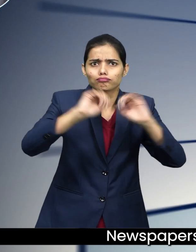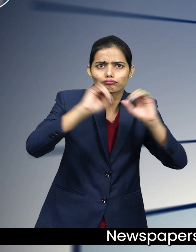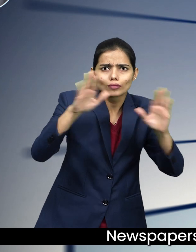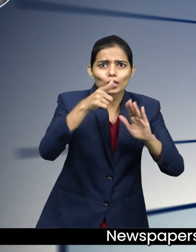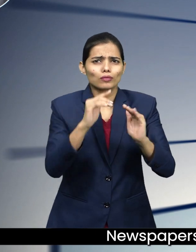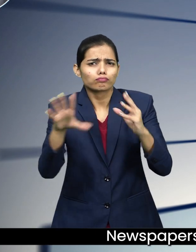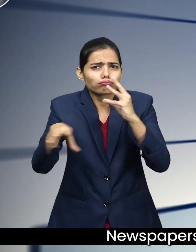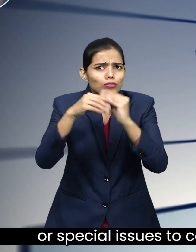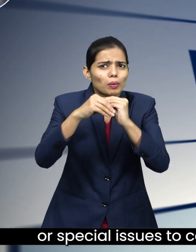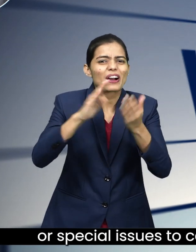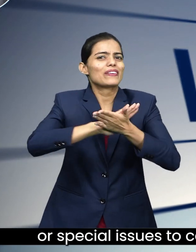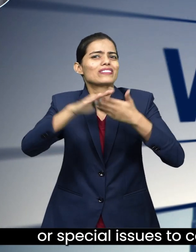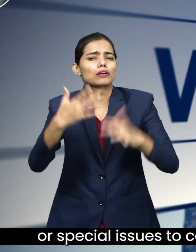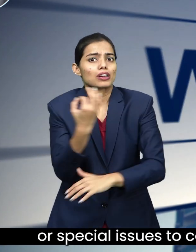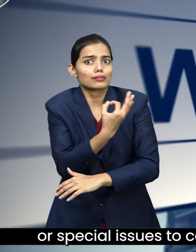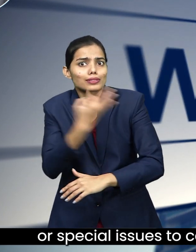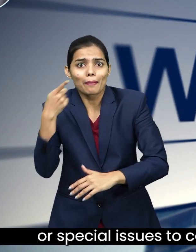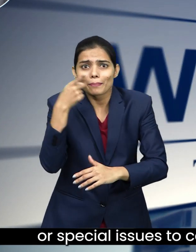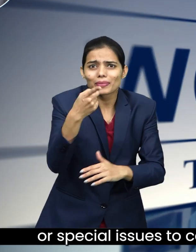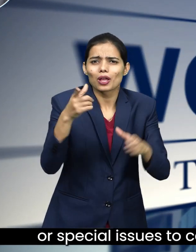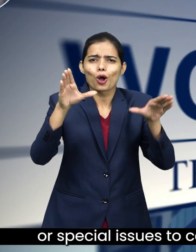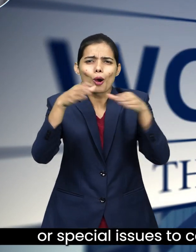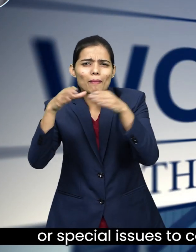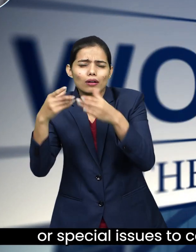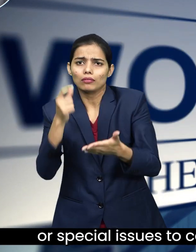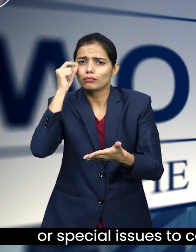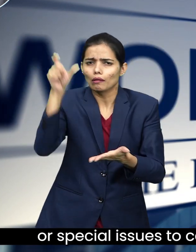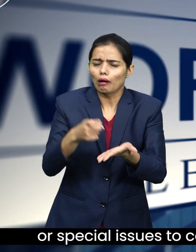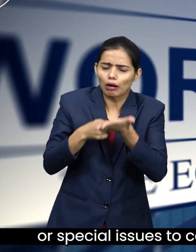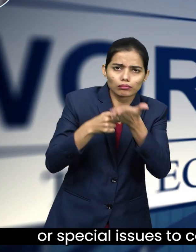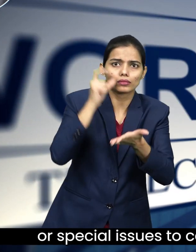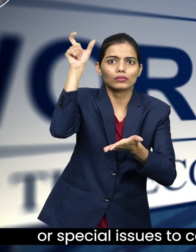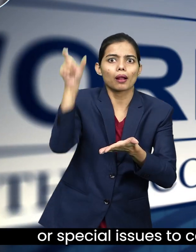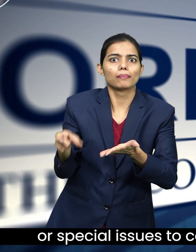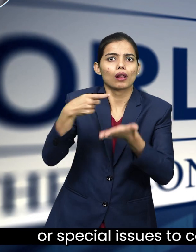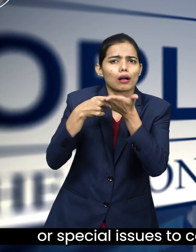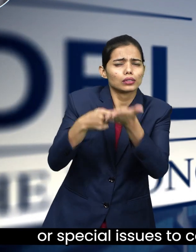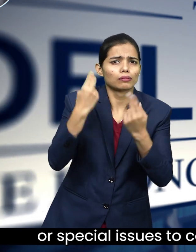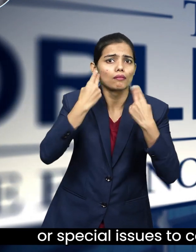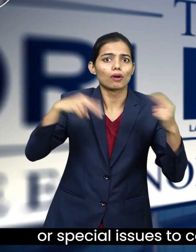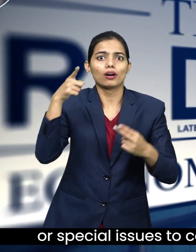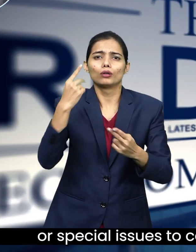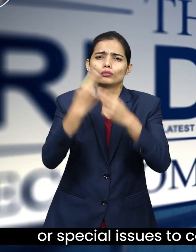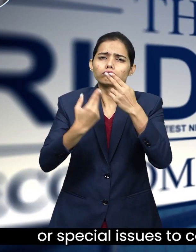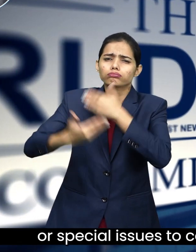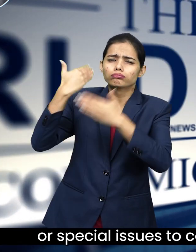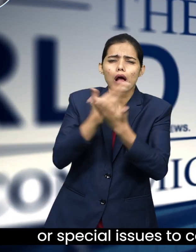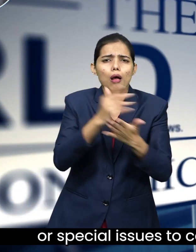Newspapers publish supplements or special issues to commemorate historical events.